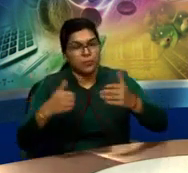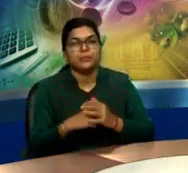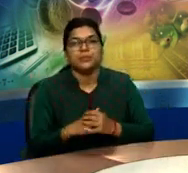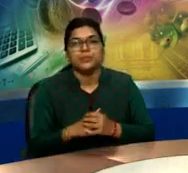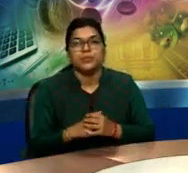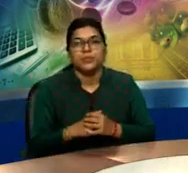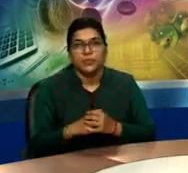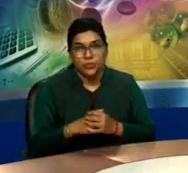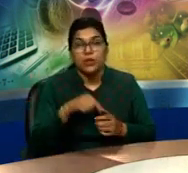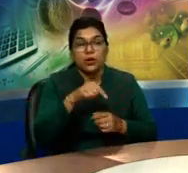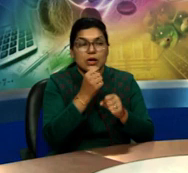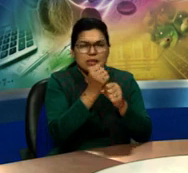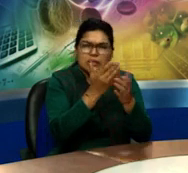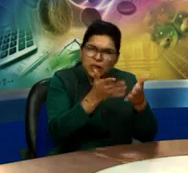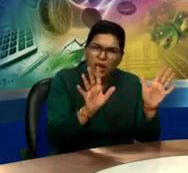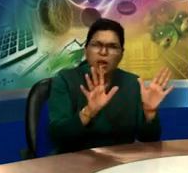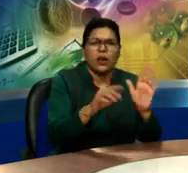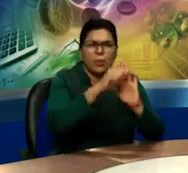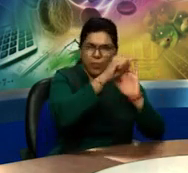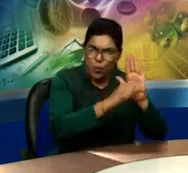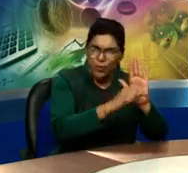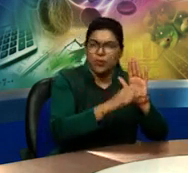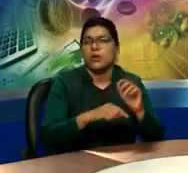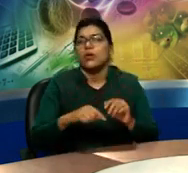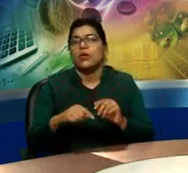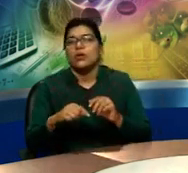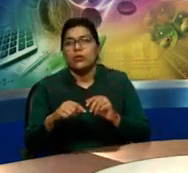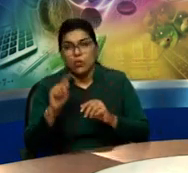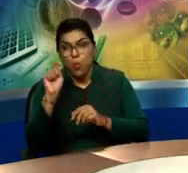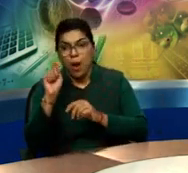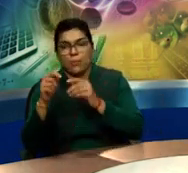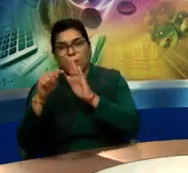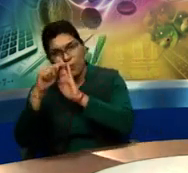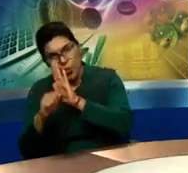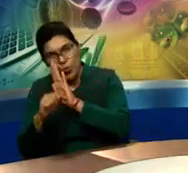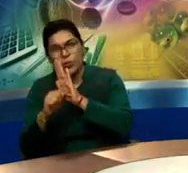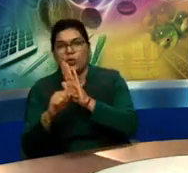we have to understand general ethics and the work ethics.